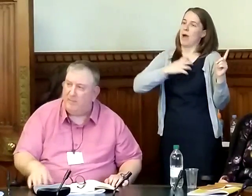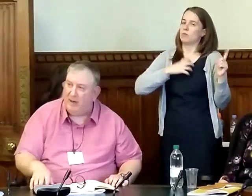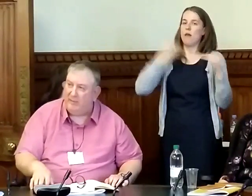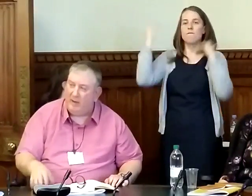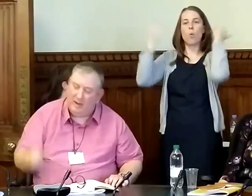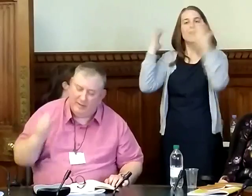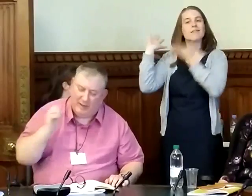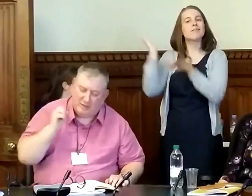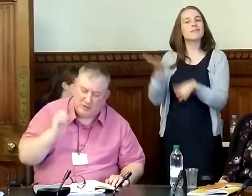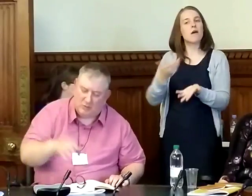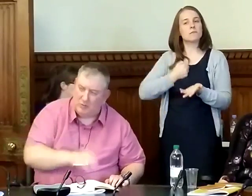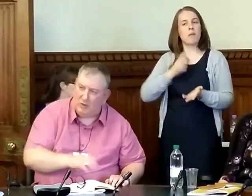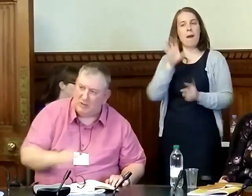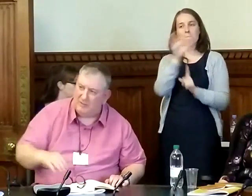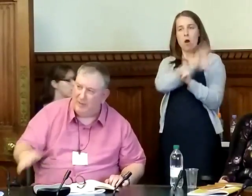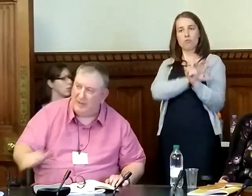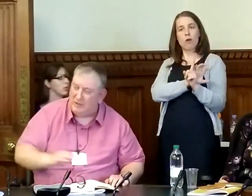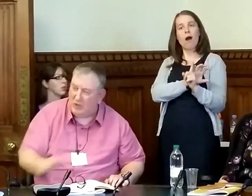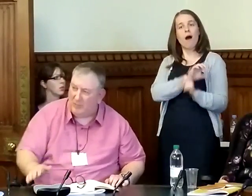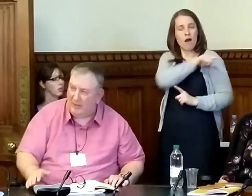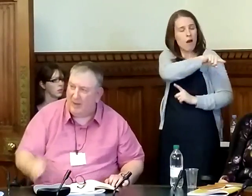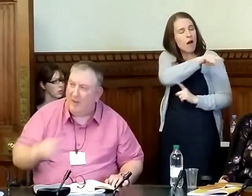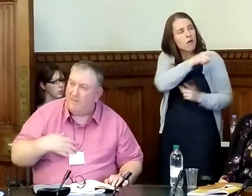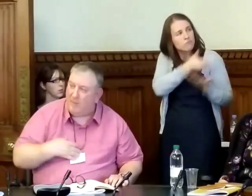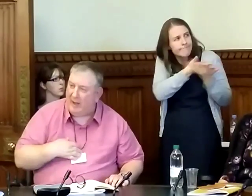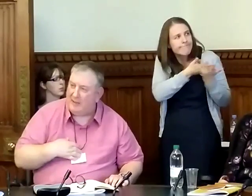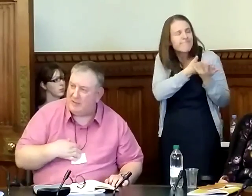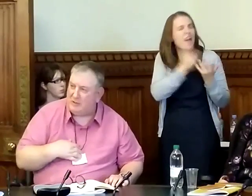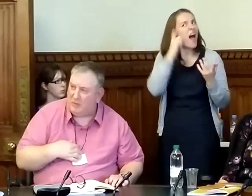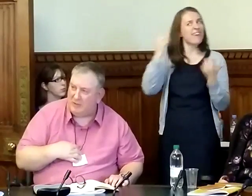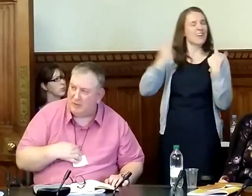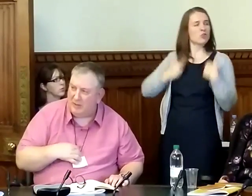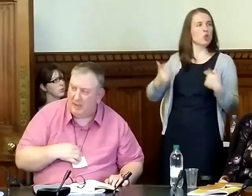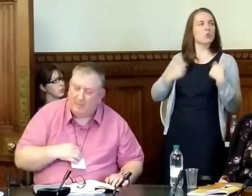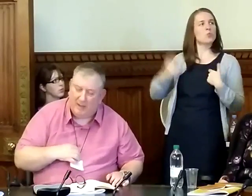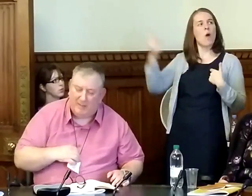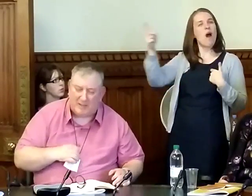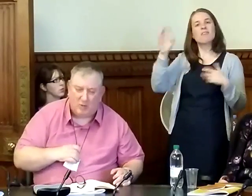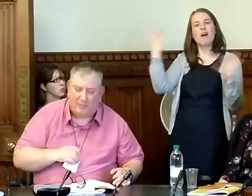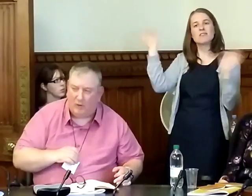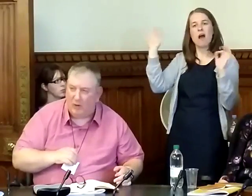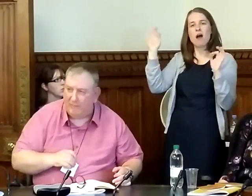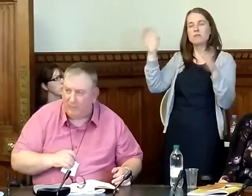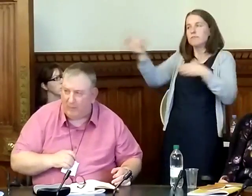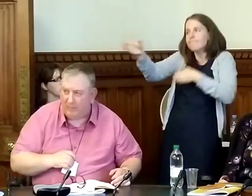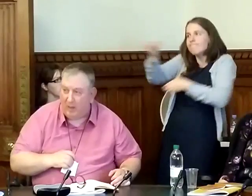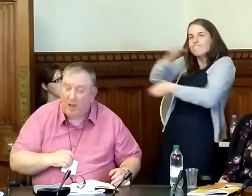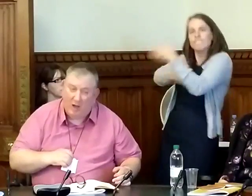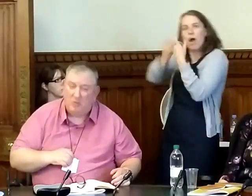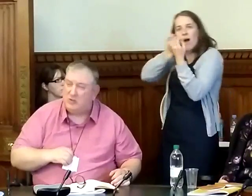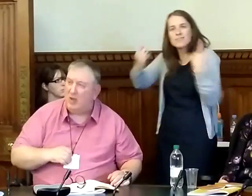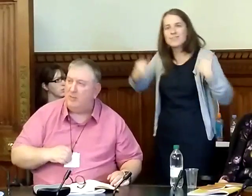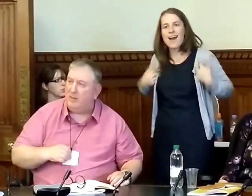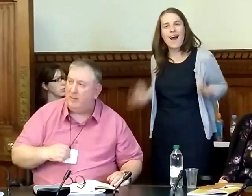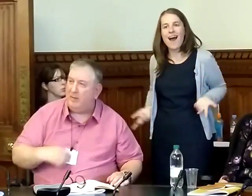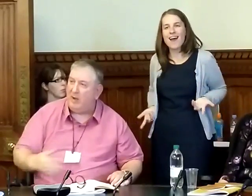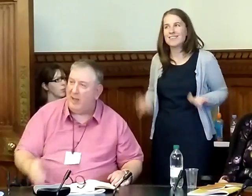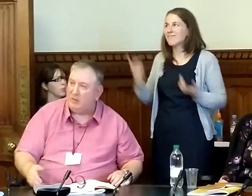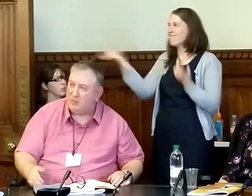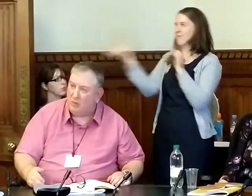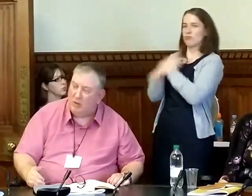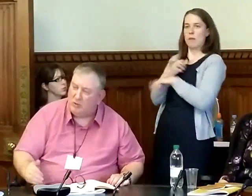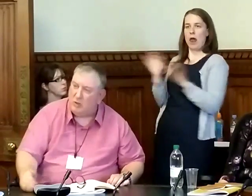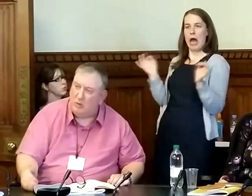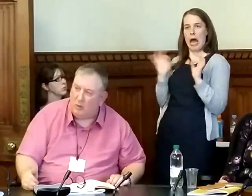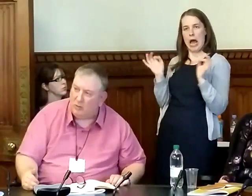and I've said I believe that the social workers have predetermined my situation. Mm-hmm. Maybe that's why I've not heard from them. I will certainly be